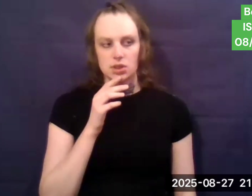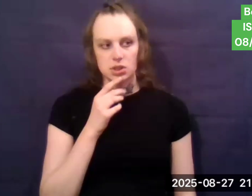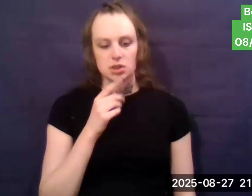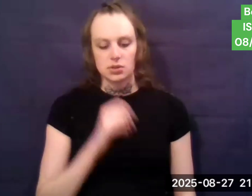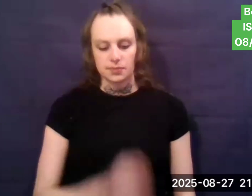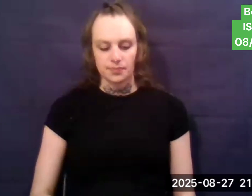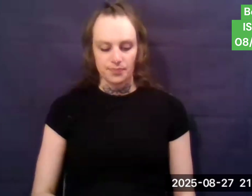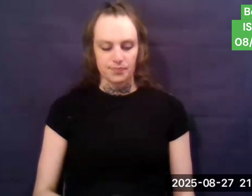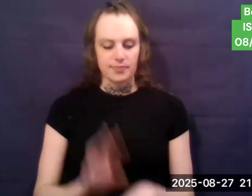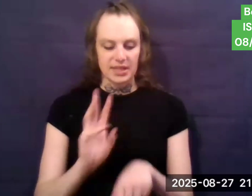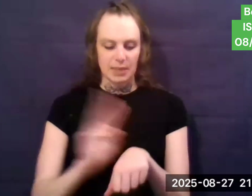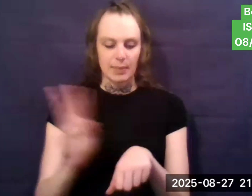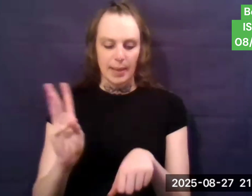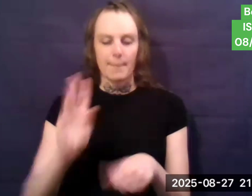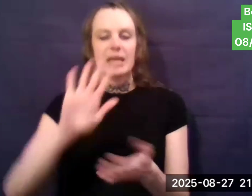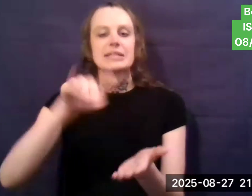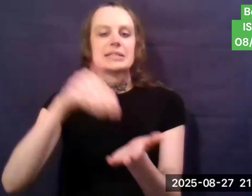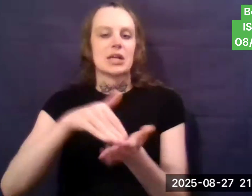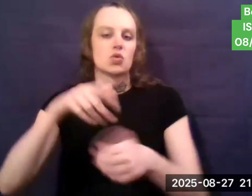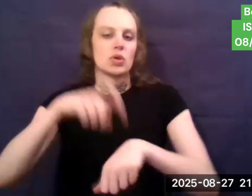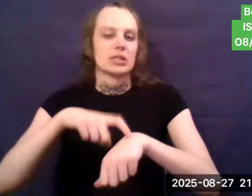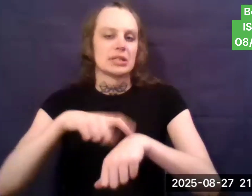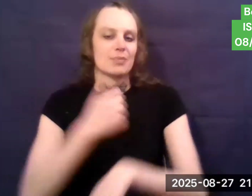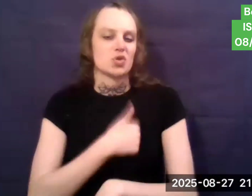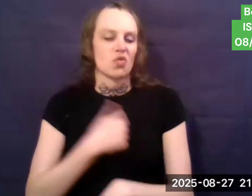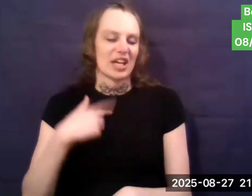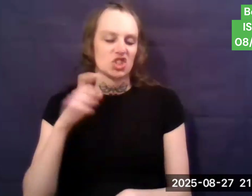6 p.m. Central Time. Sorry, excuse me. I should be more specific.